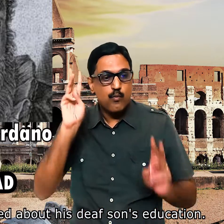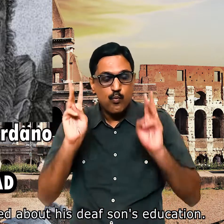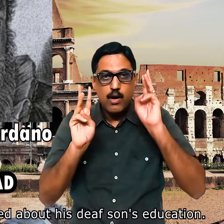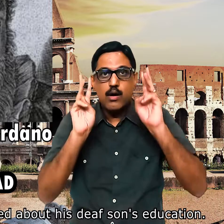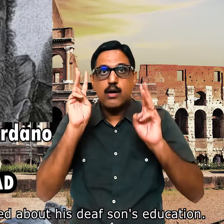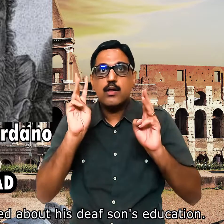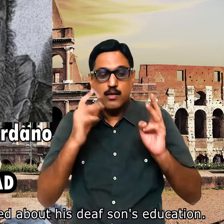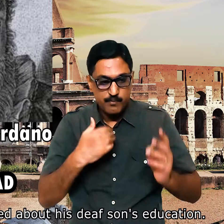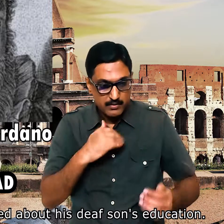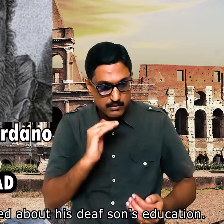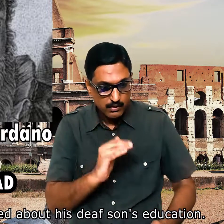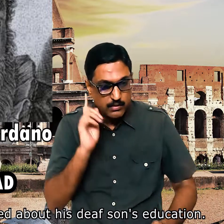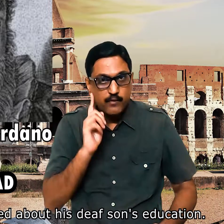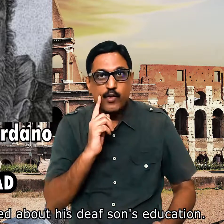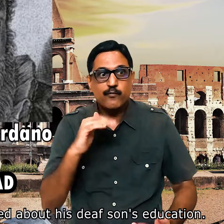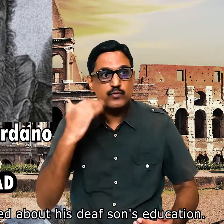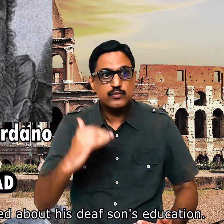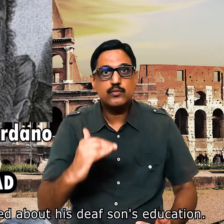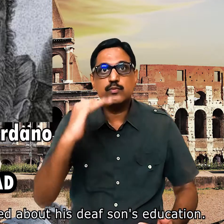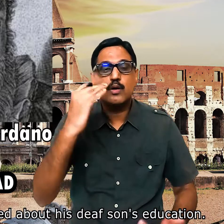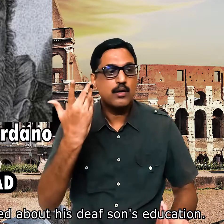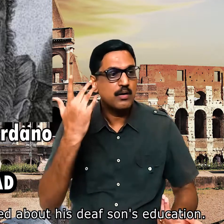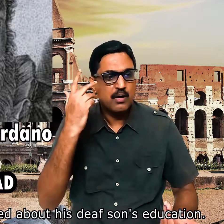He worried about his deaf son's education.